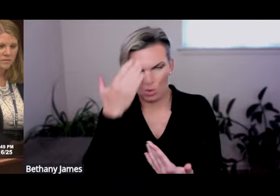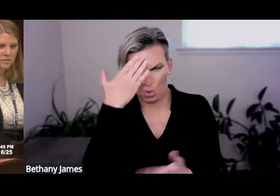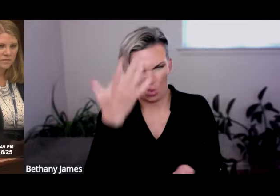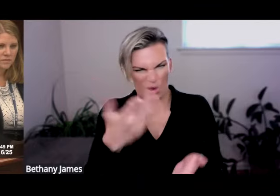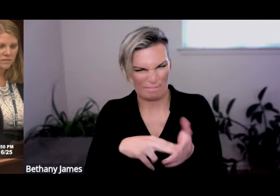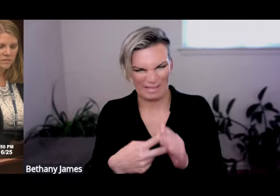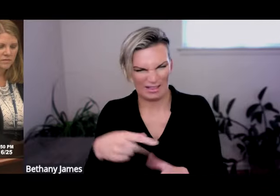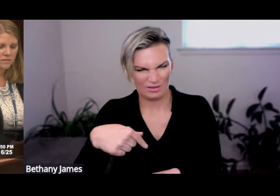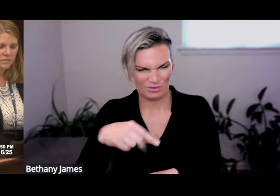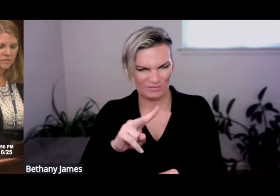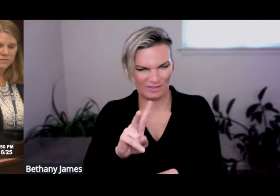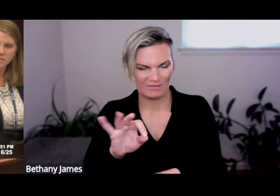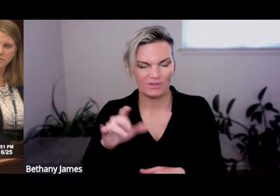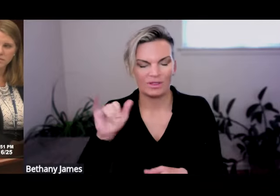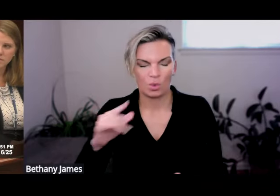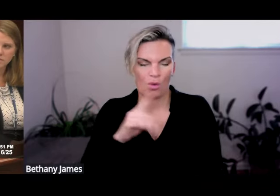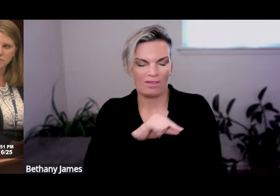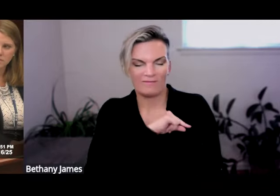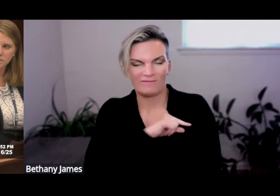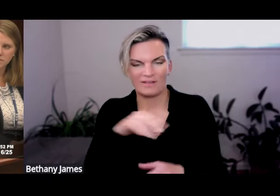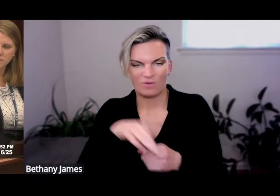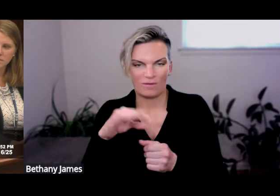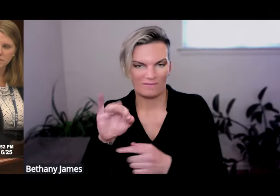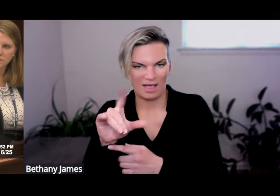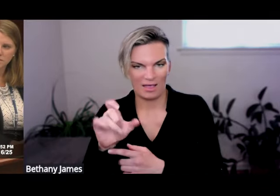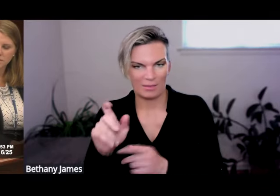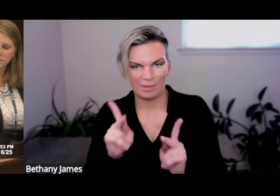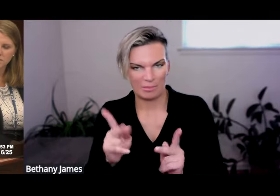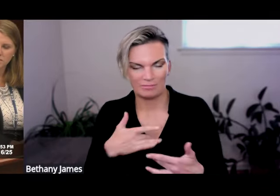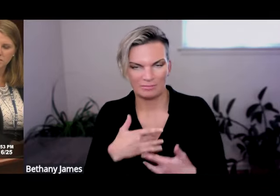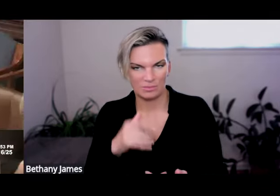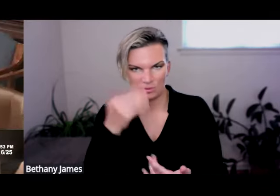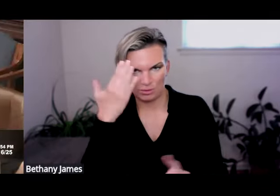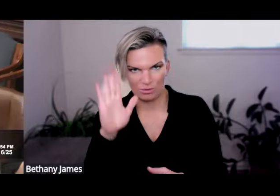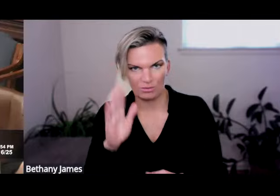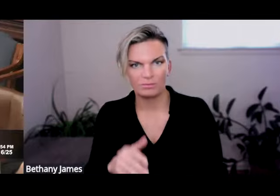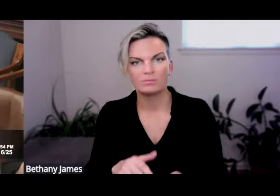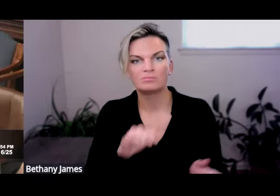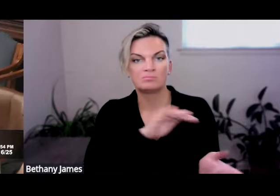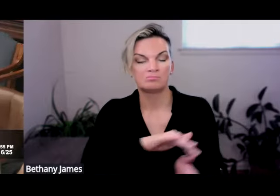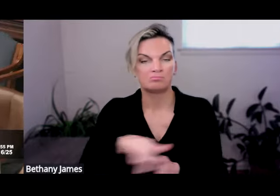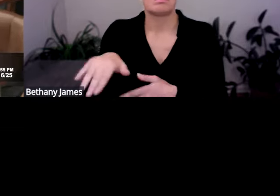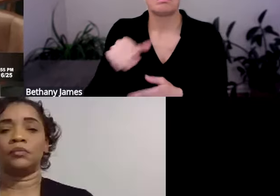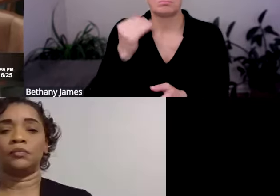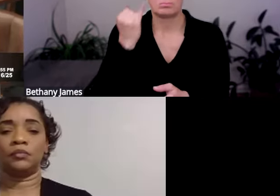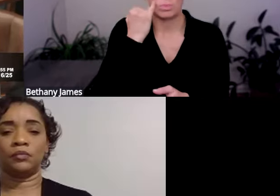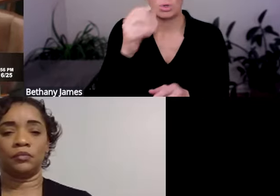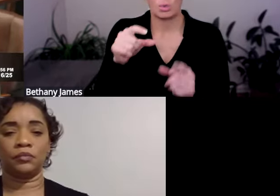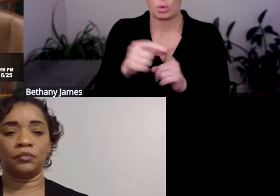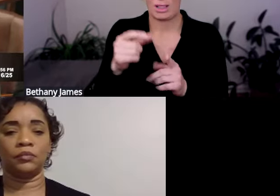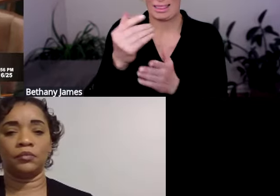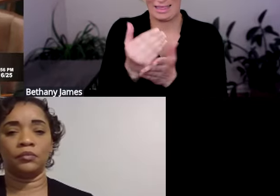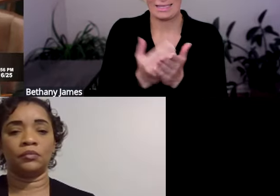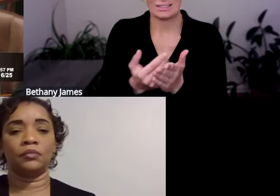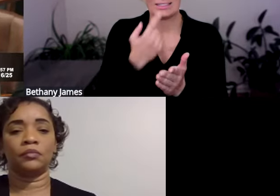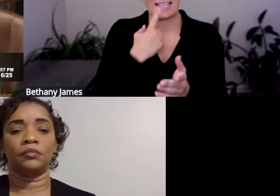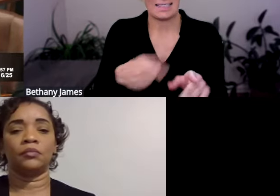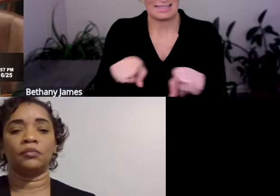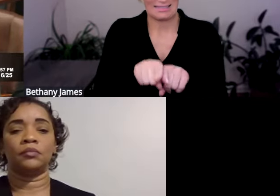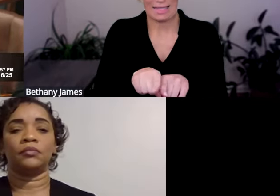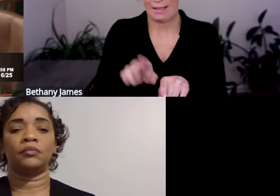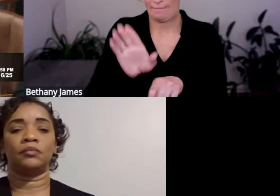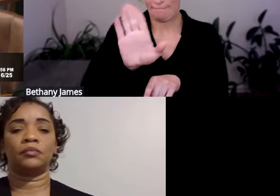is. So if we use. Could the you word- just, oh, sorry. If we use the word lists, which, as you just pointed out, is the same word that you were using